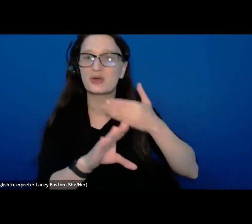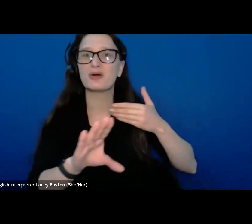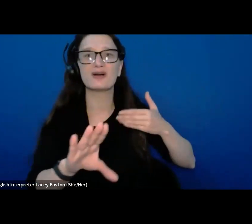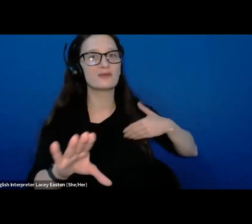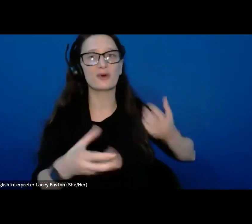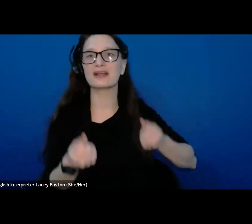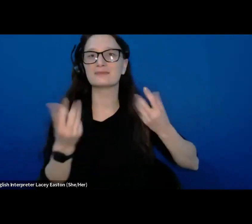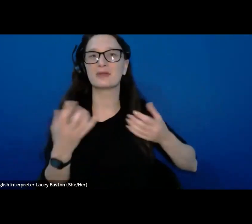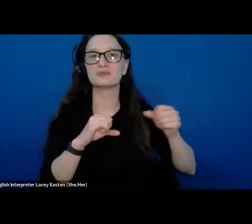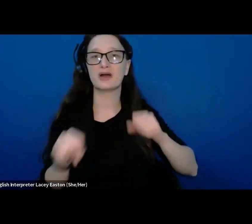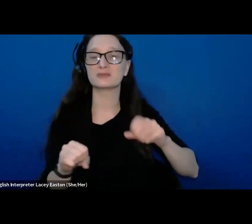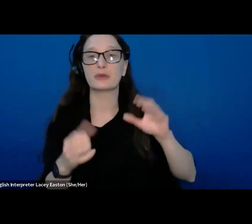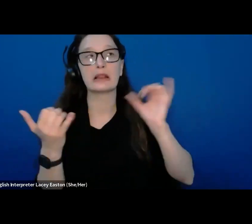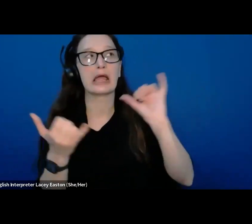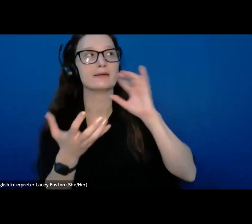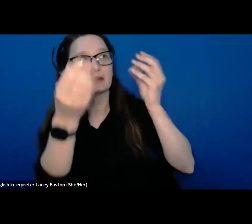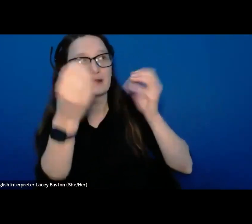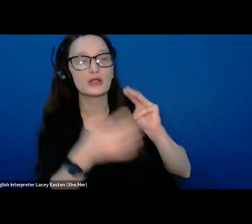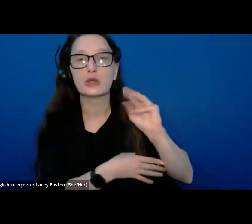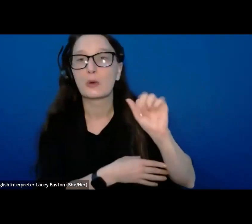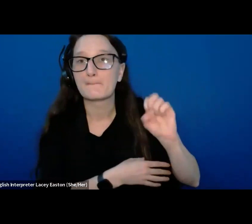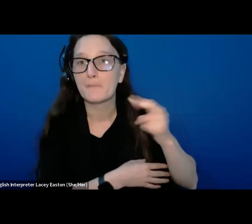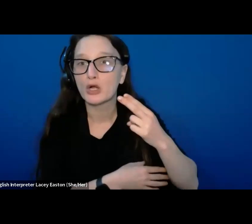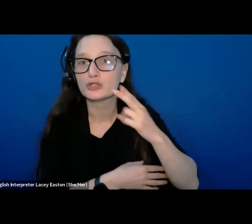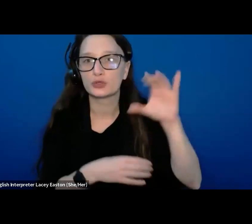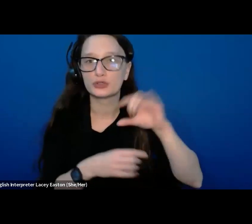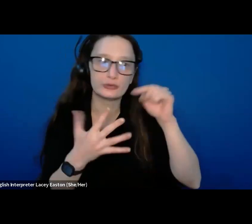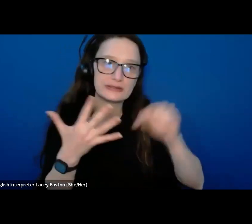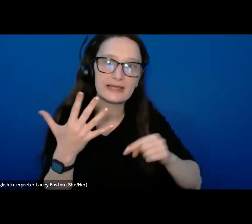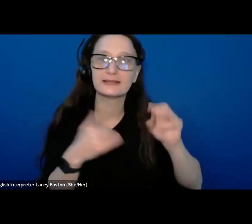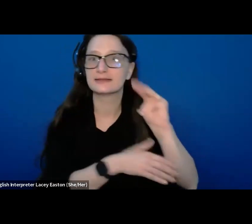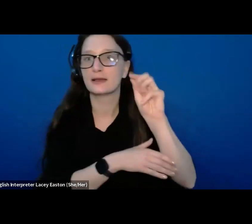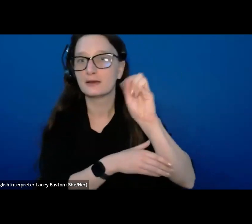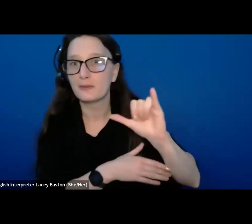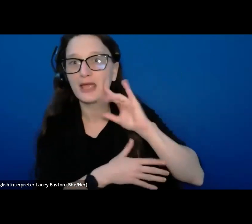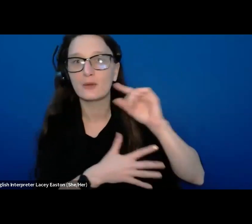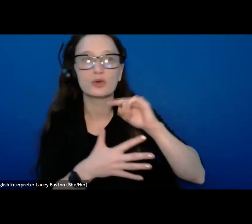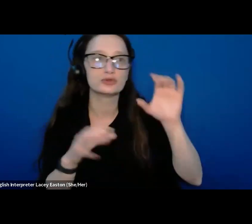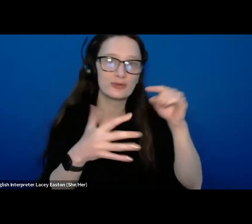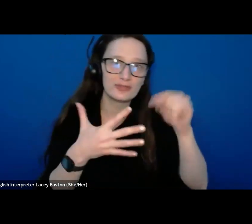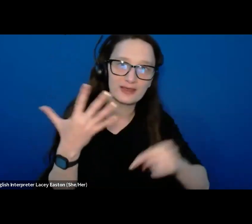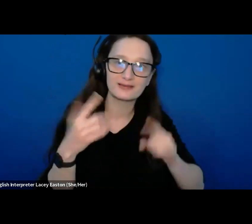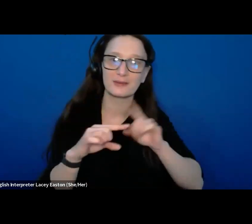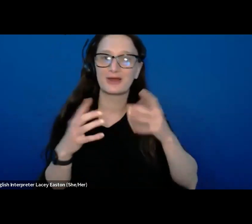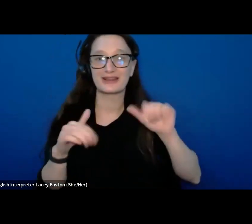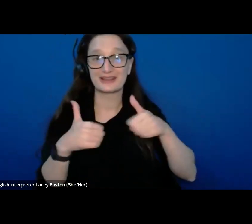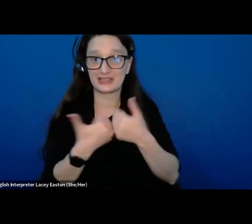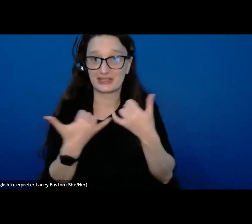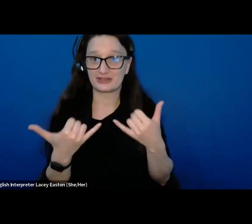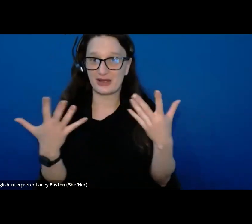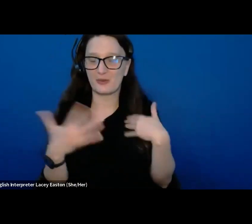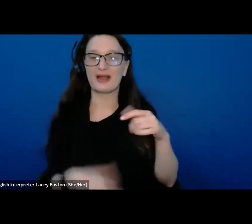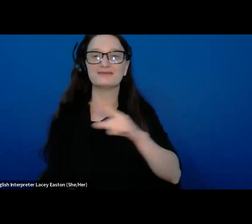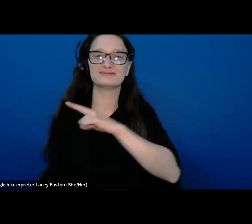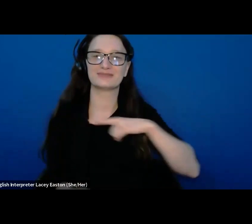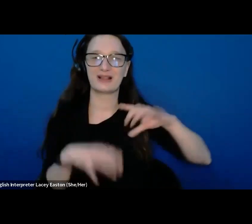this, May, etc. The challenge is that, I just told you that now the legislature wants reports on other things